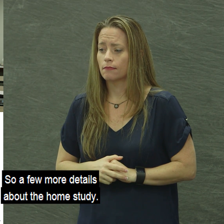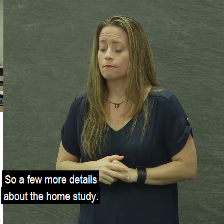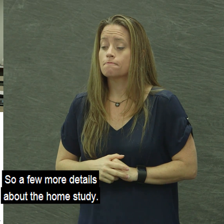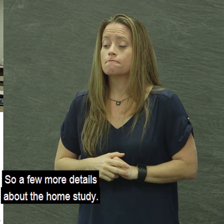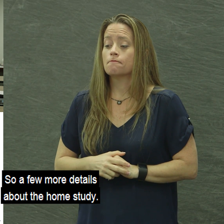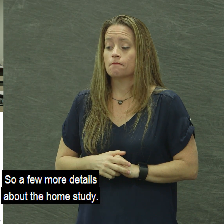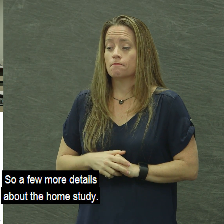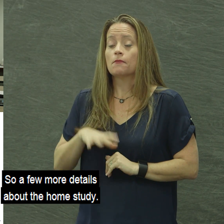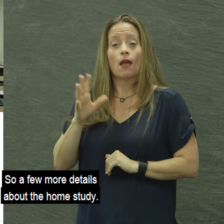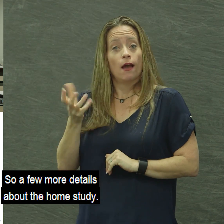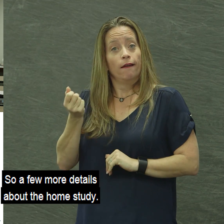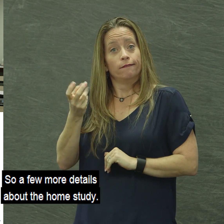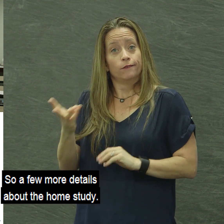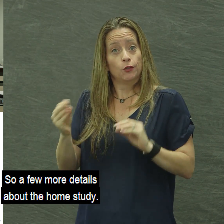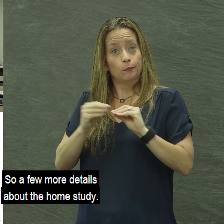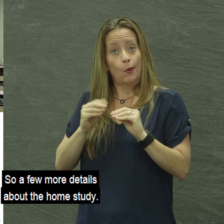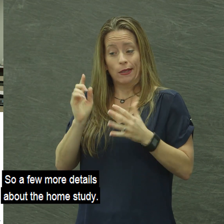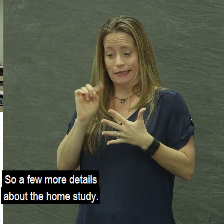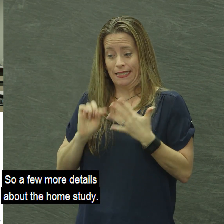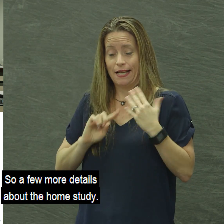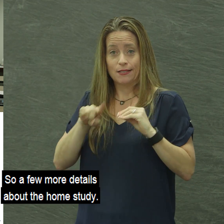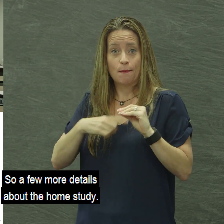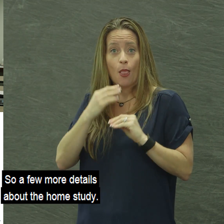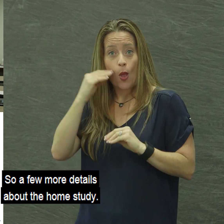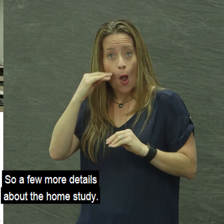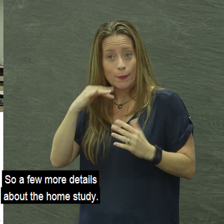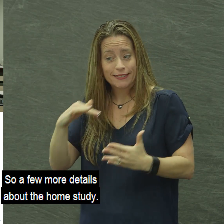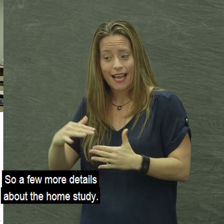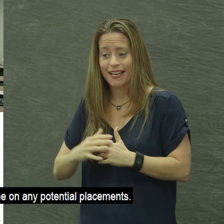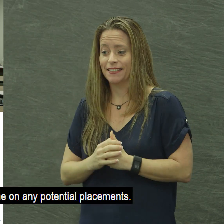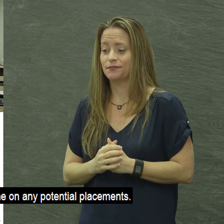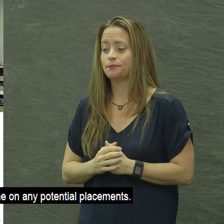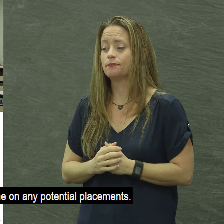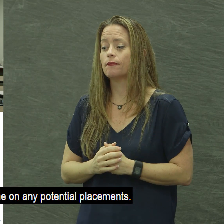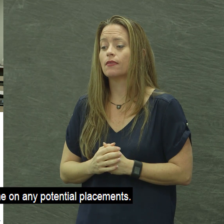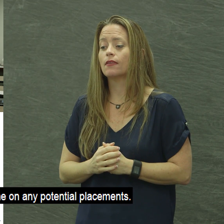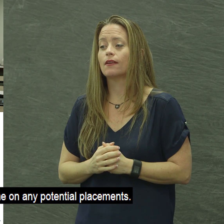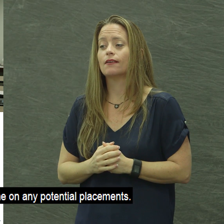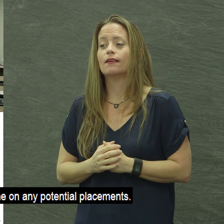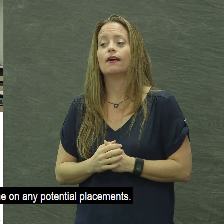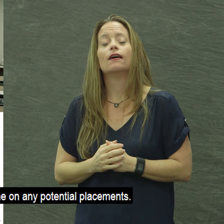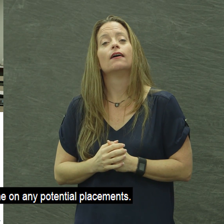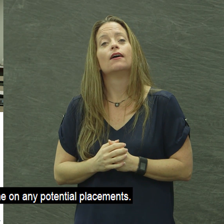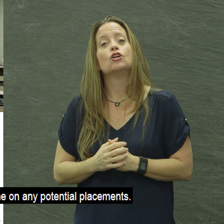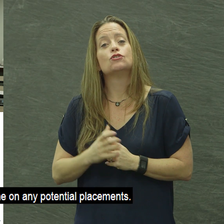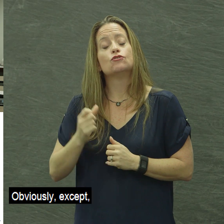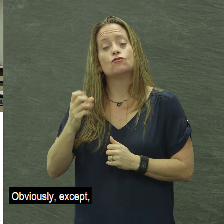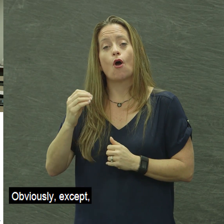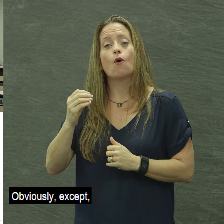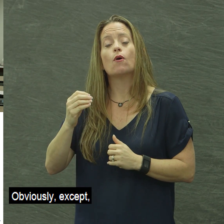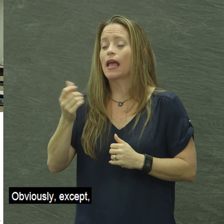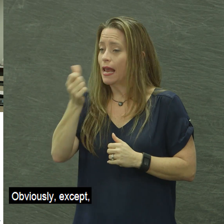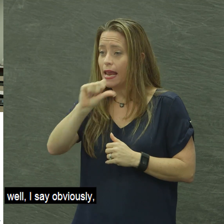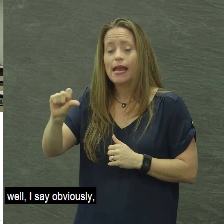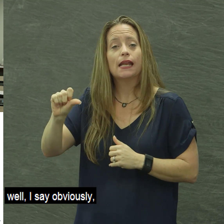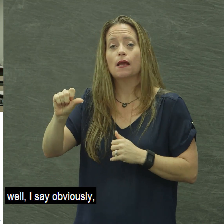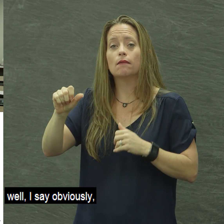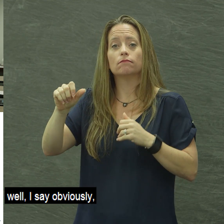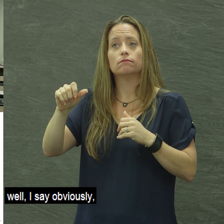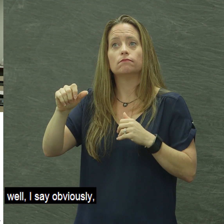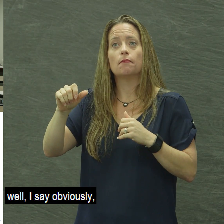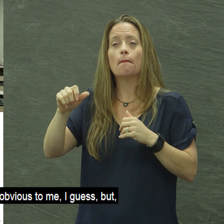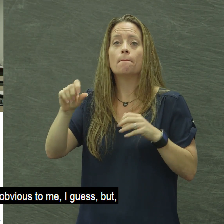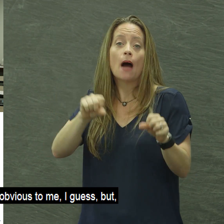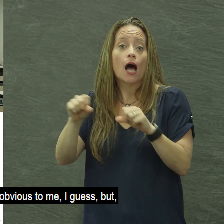So a few more details about the home study. It's done on any potential placements, obviously, except, when I